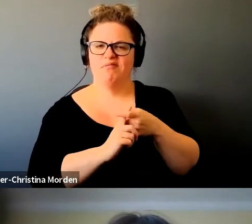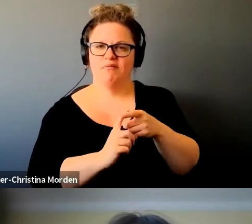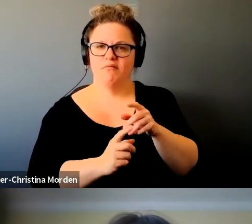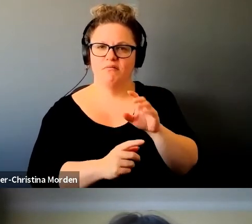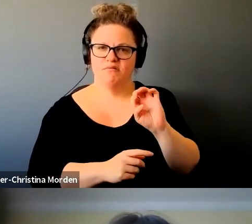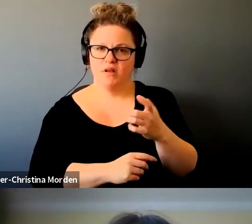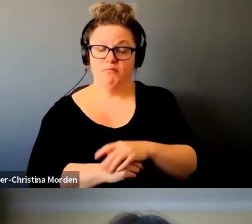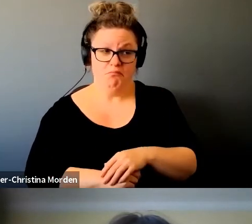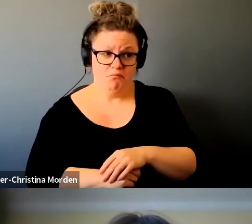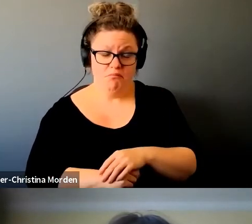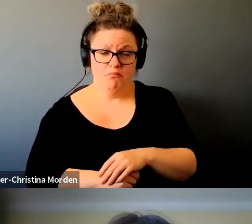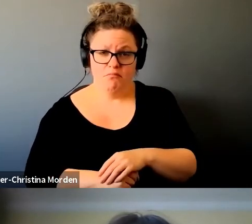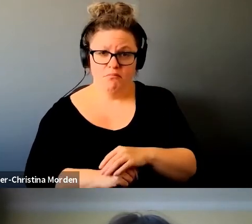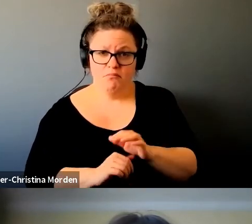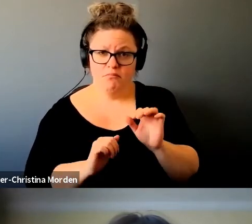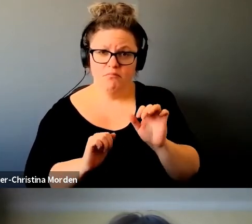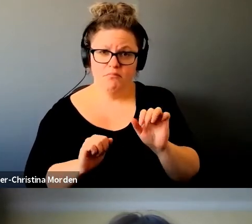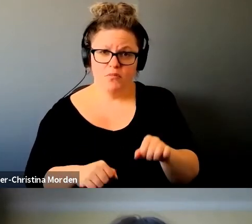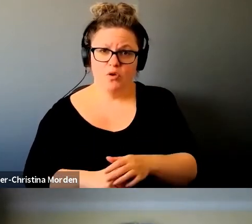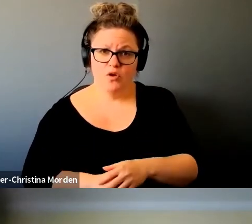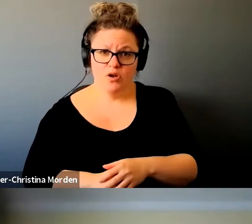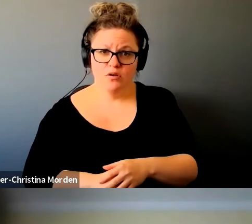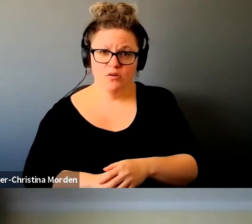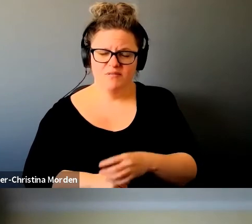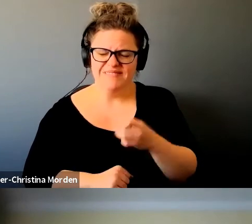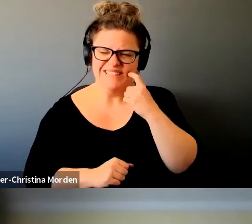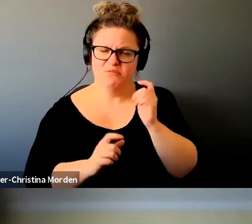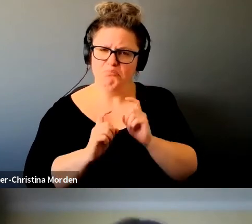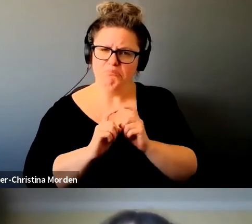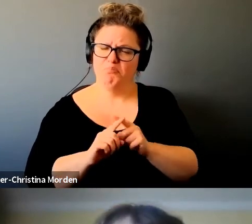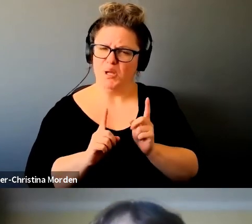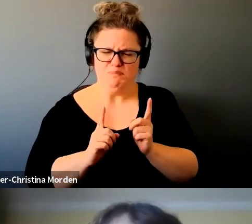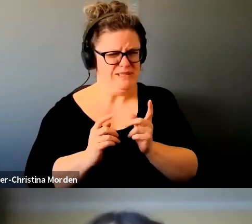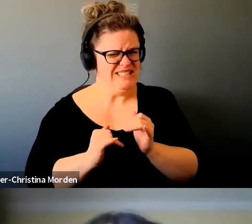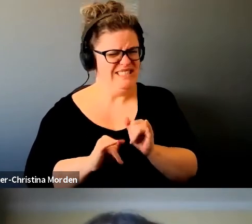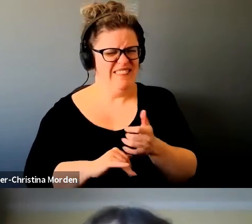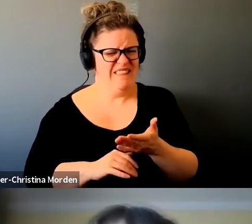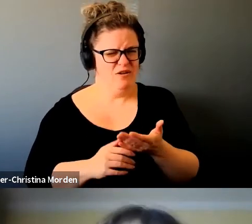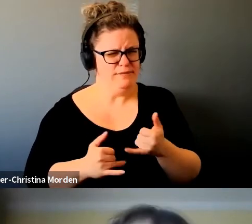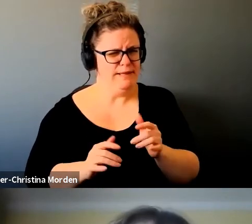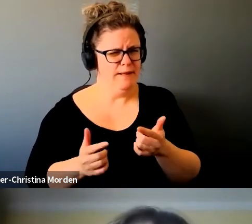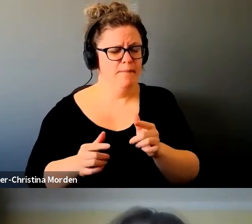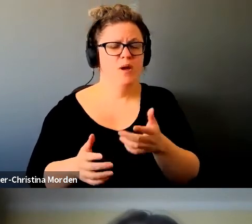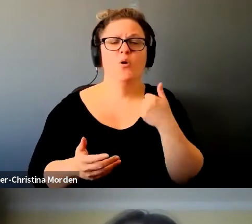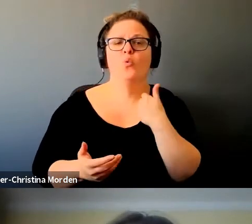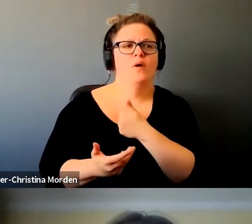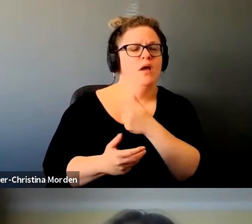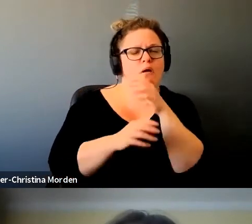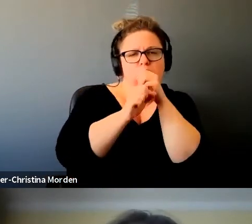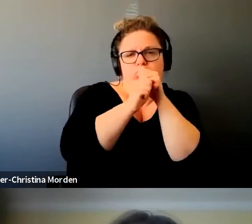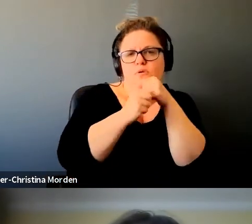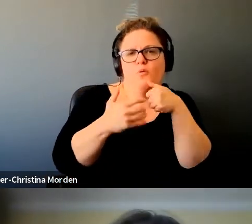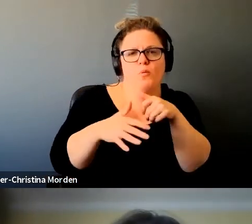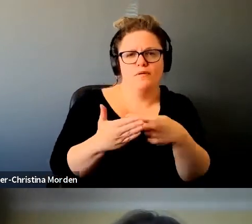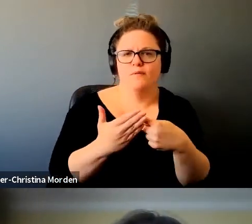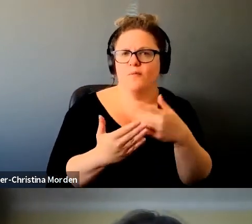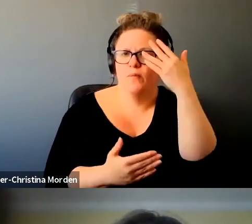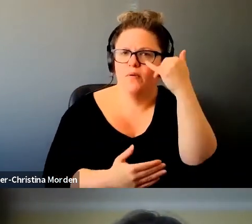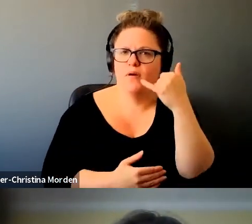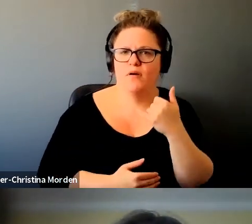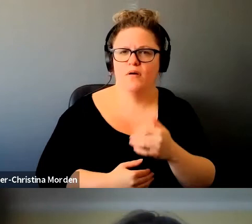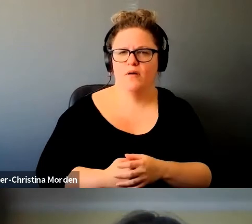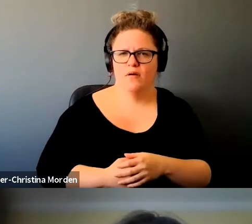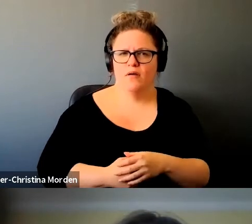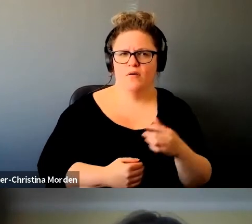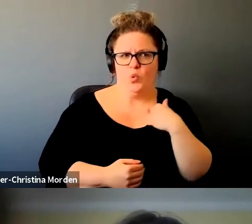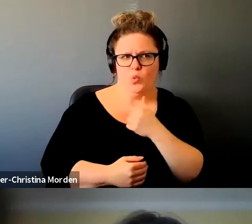there. And it's something that no one wants to talk about, because I think we feel so threatened as